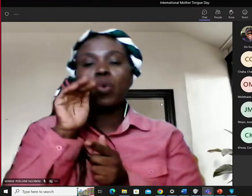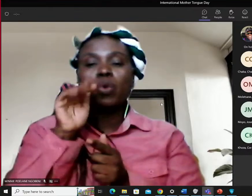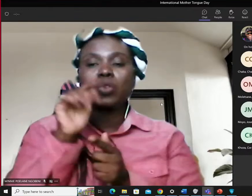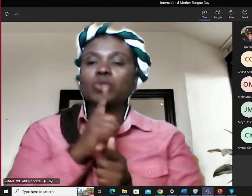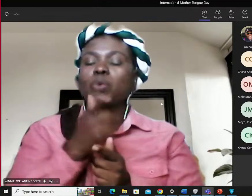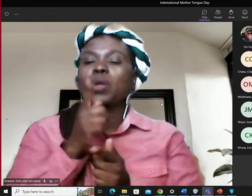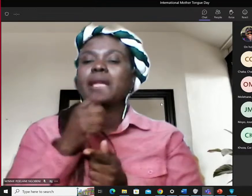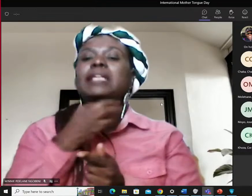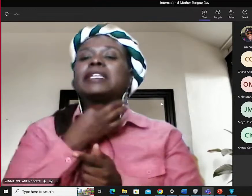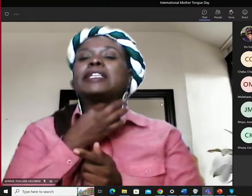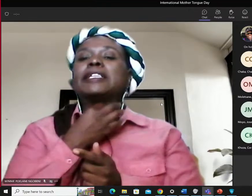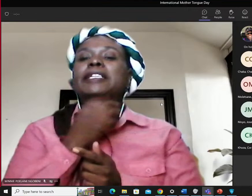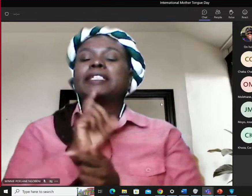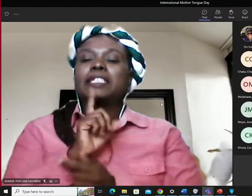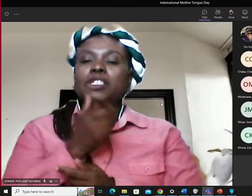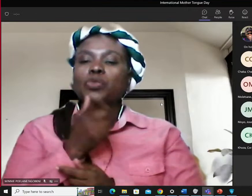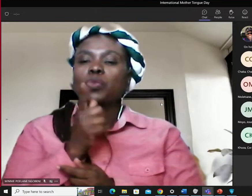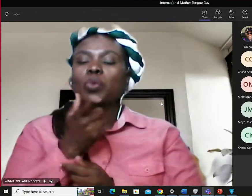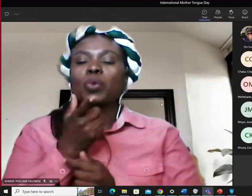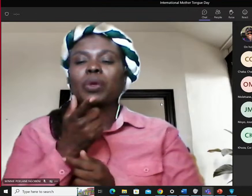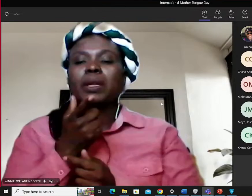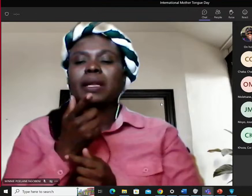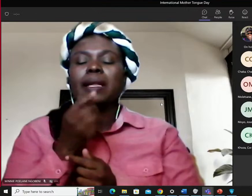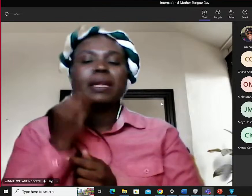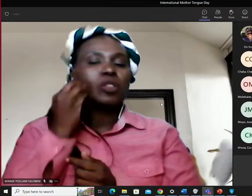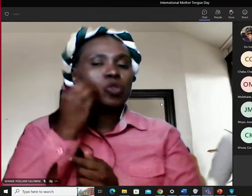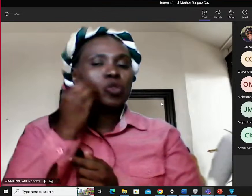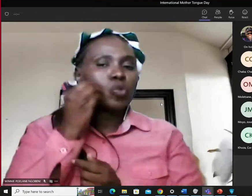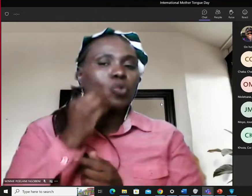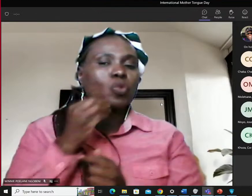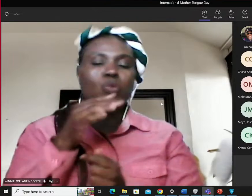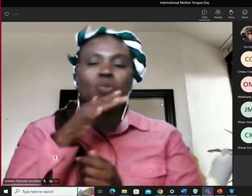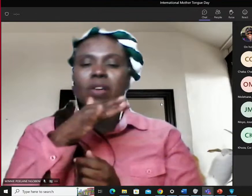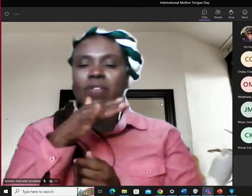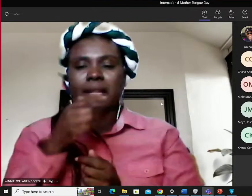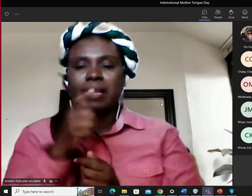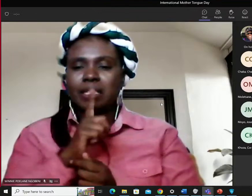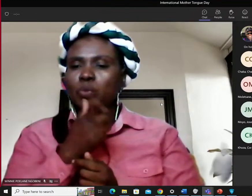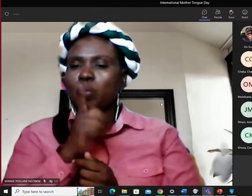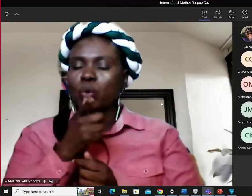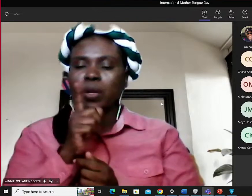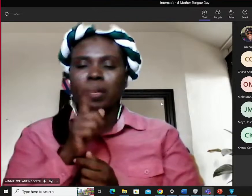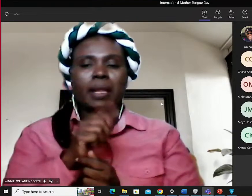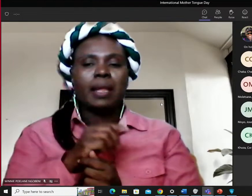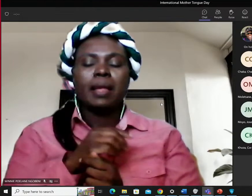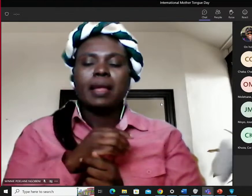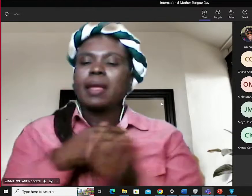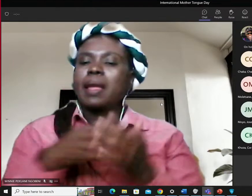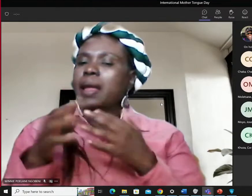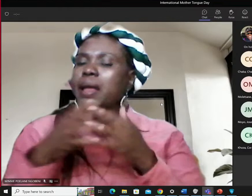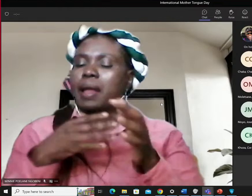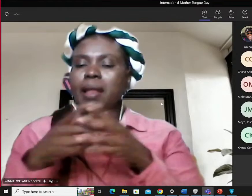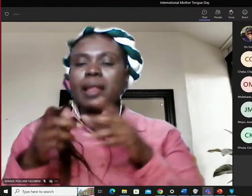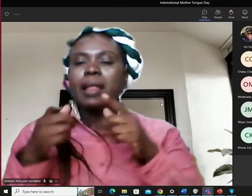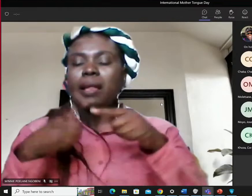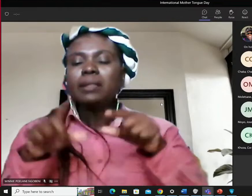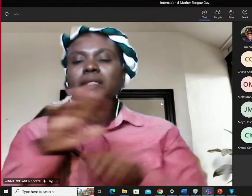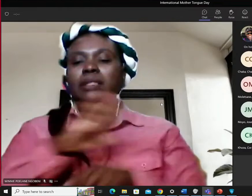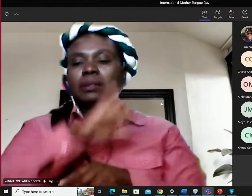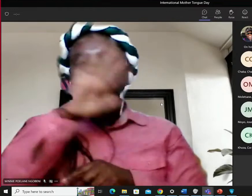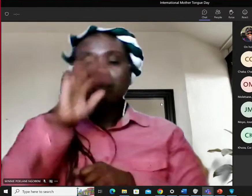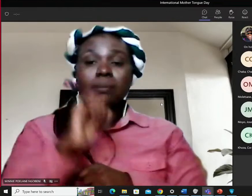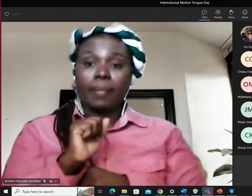spoken Sotho, spoken Afrikaans is still here in South Africa,